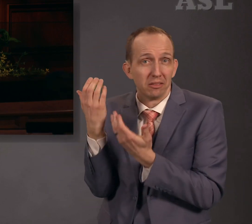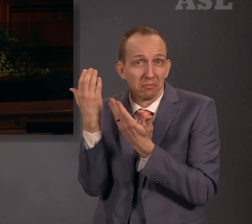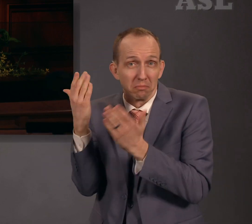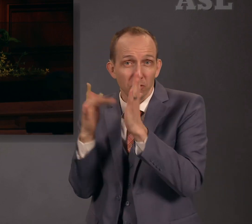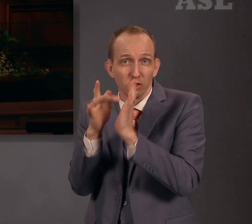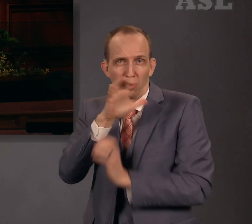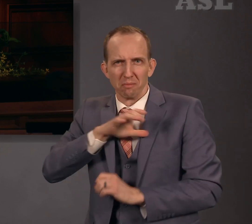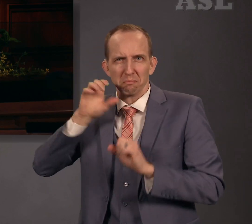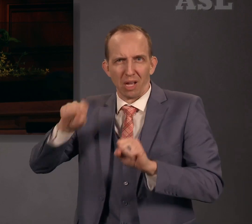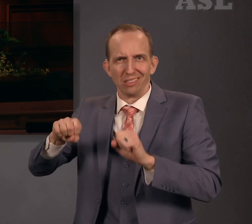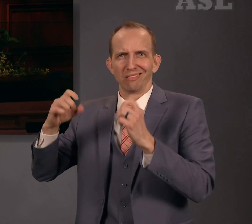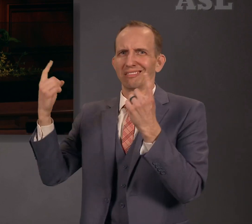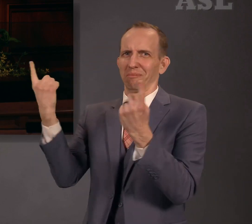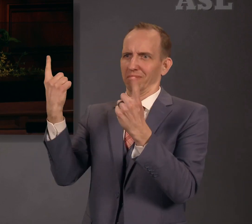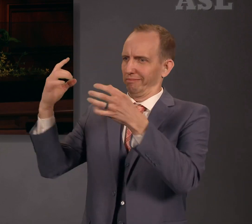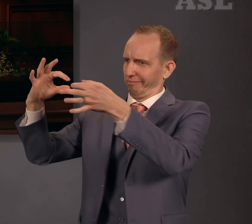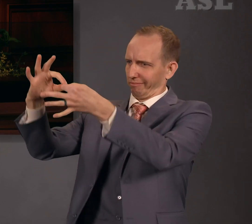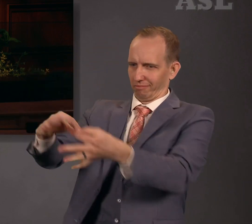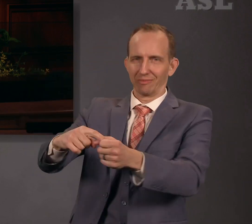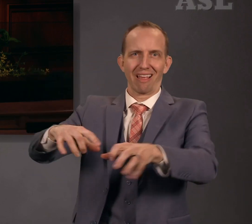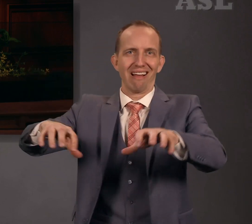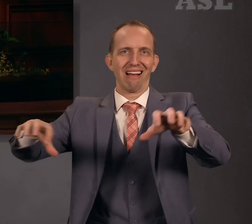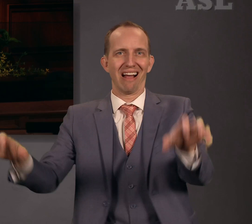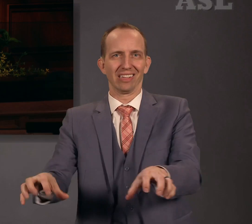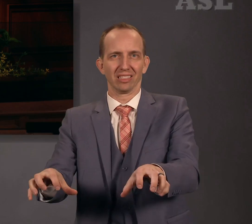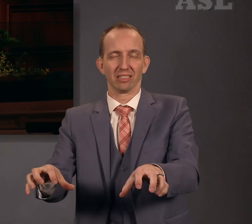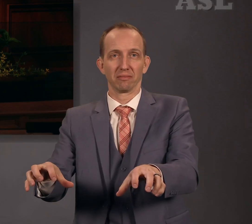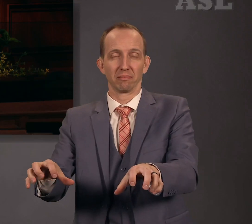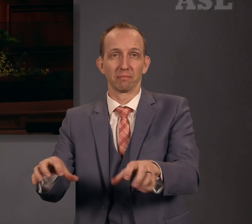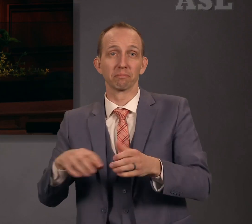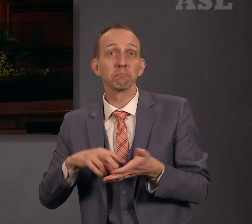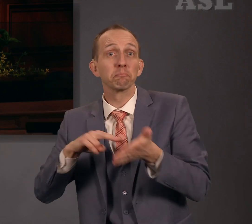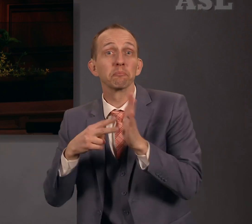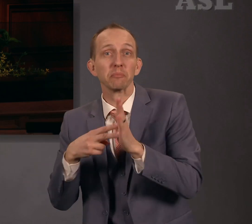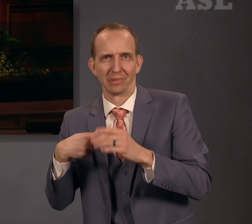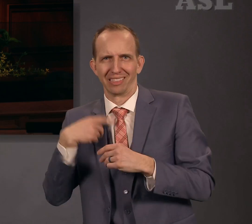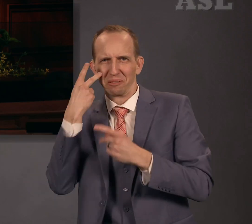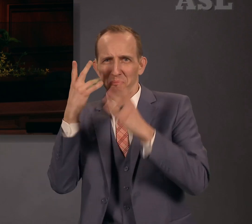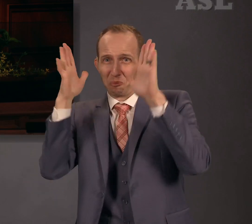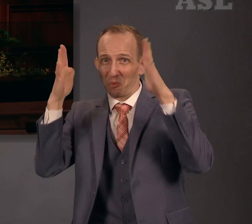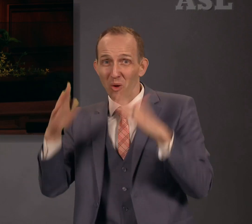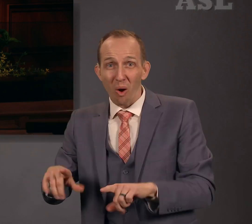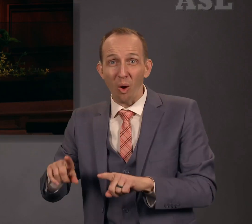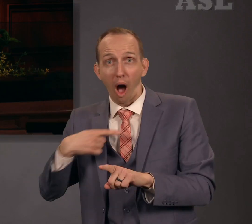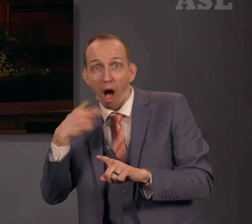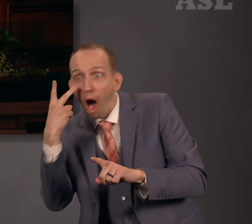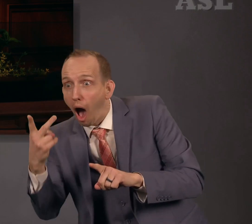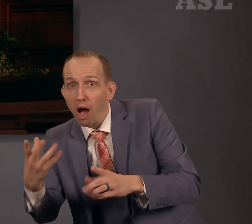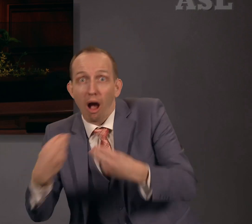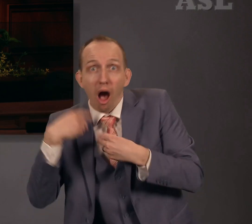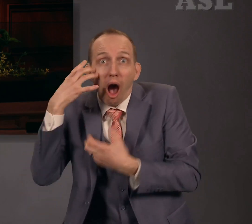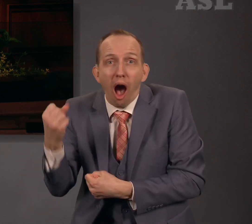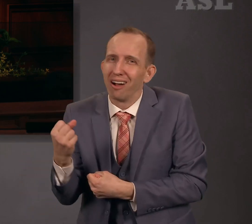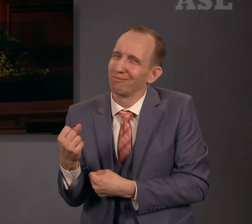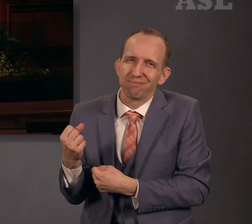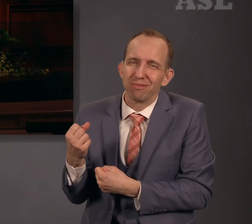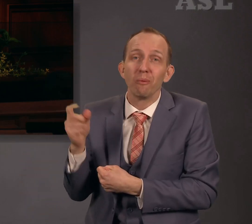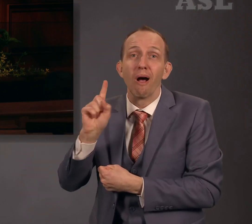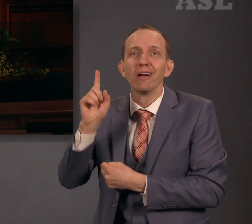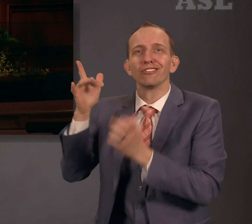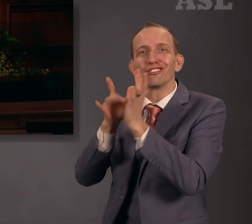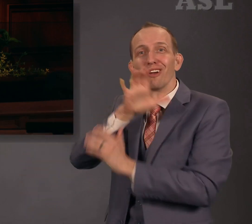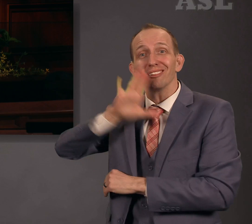faith, but strong faith is developed by obedience to the gospel of Jesus Christ. In other words, faith comes by righteousness.